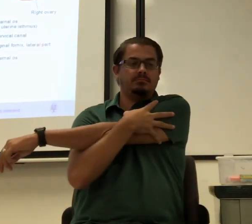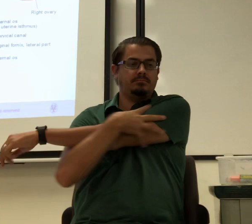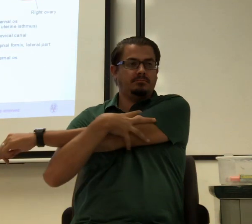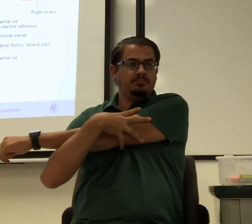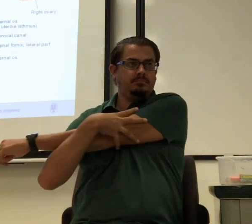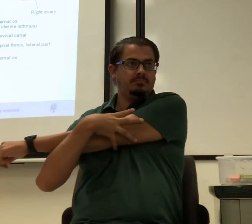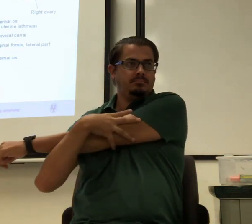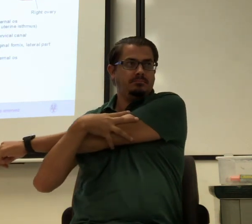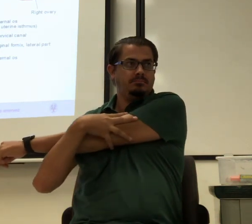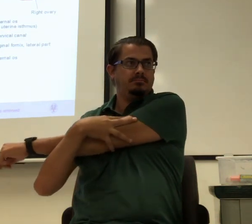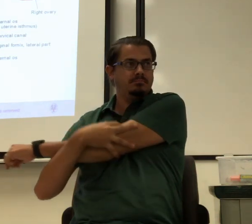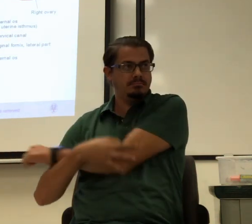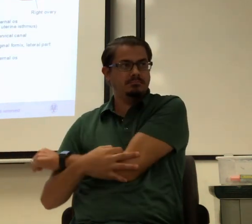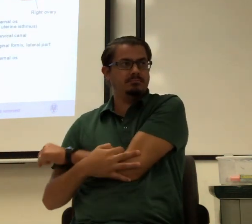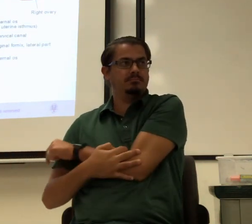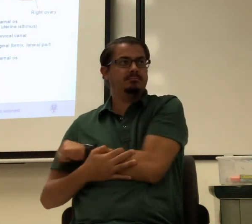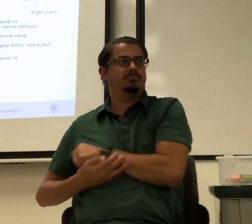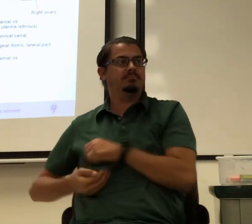Alright, business.